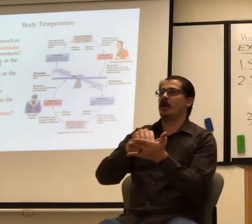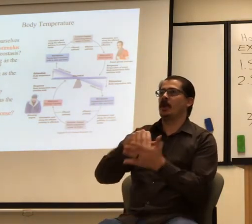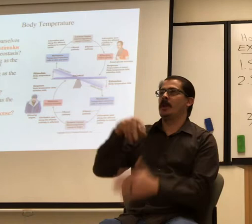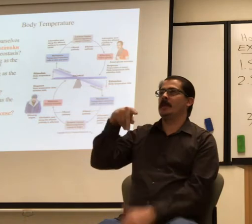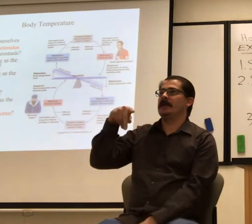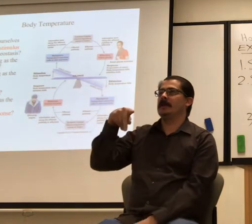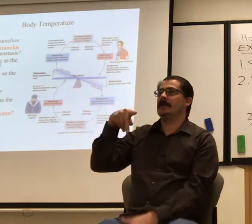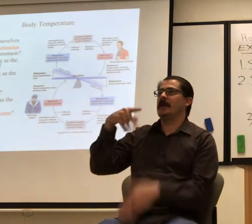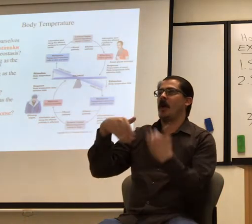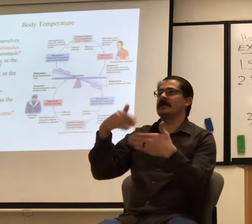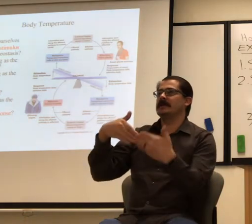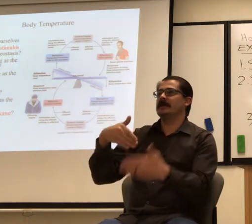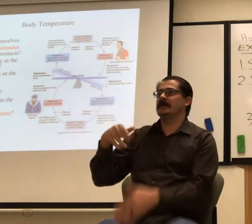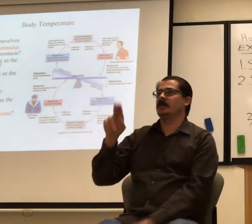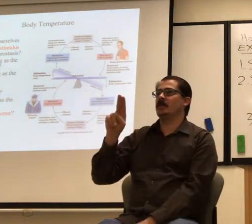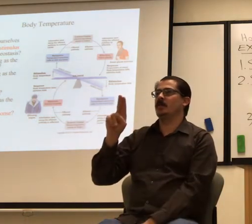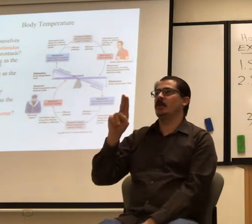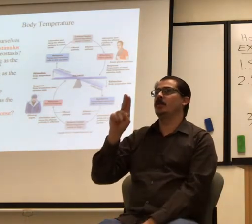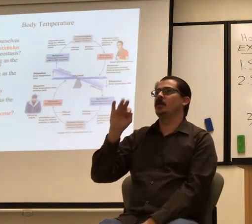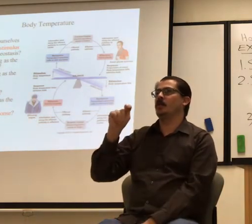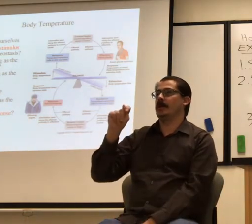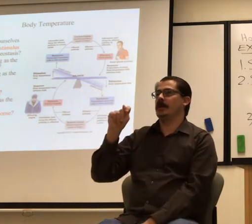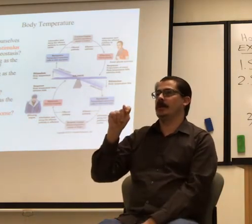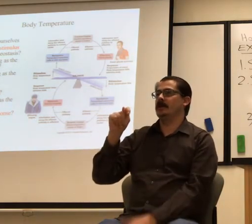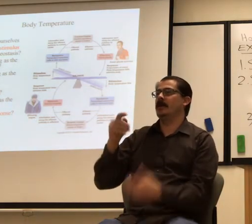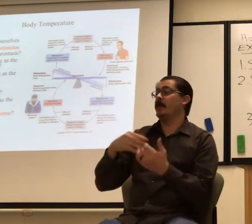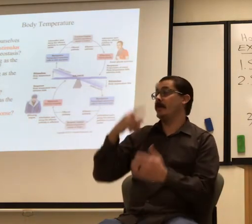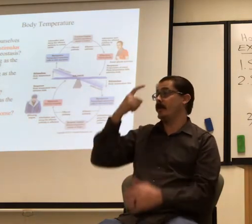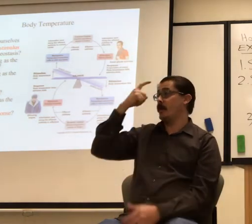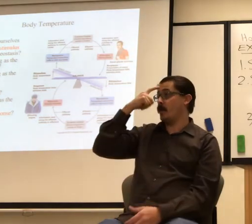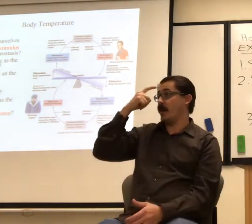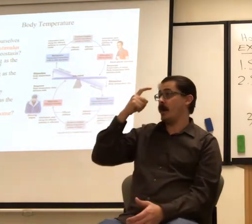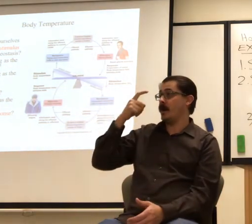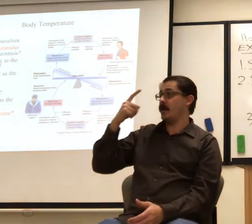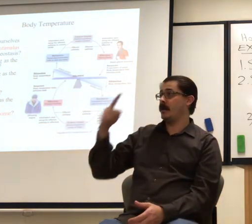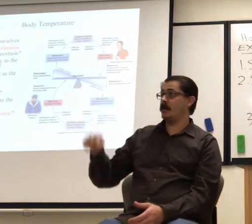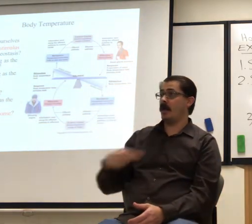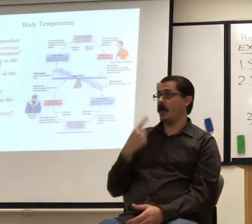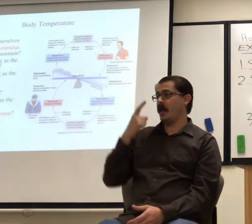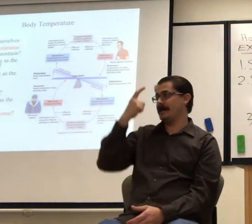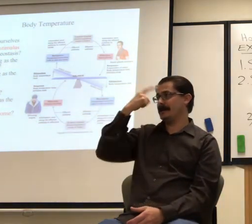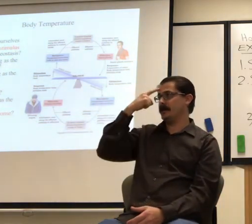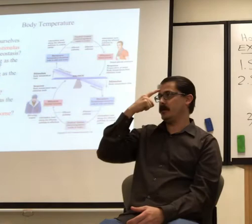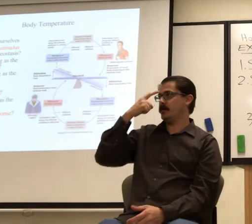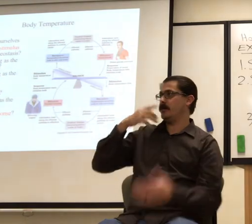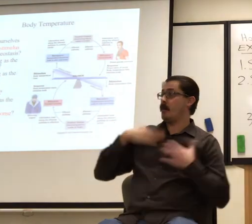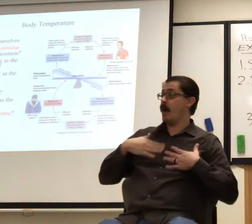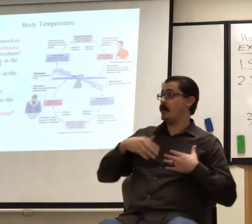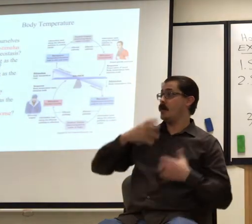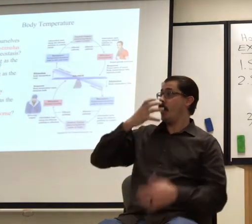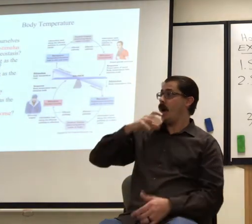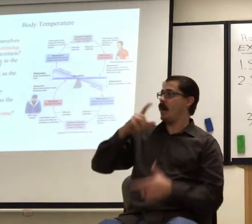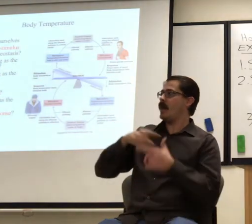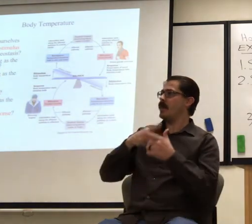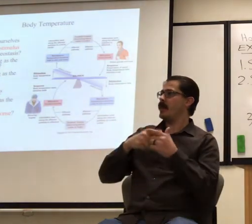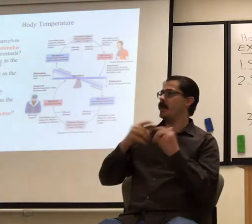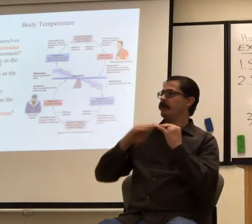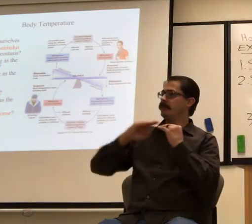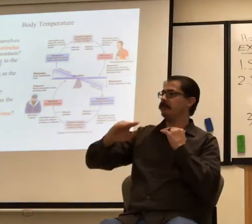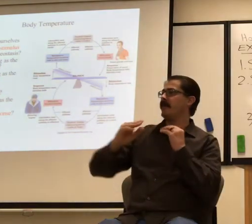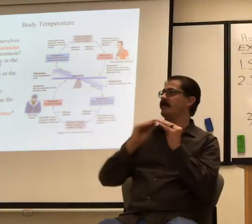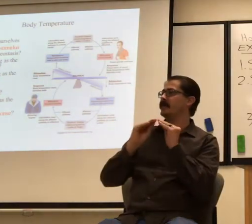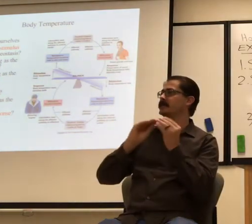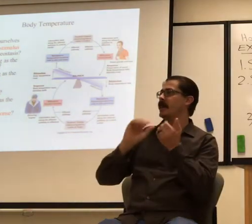So the brain receives information, body's too hot, and mobilizes the correct output. So number four, what's the output